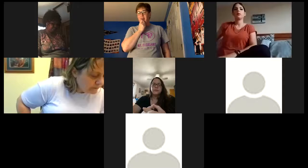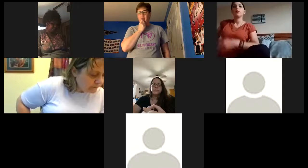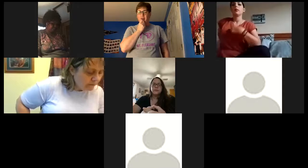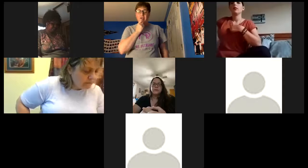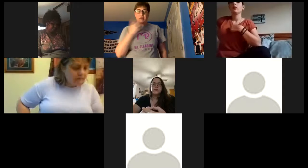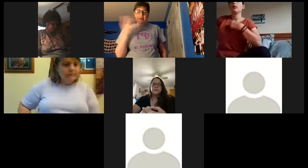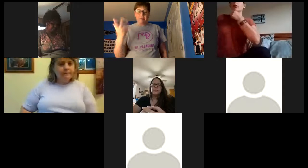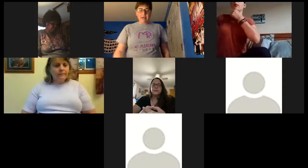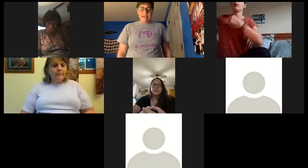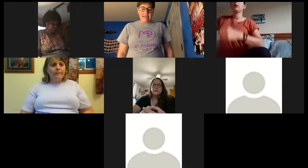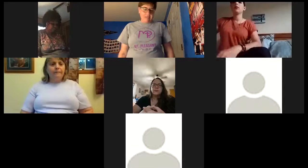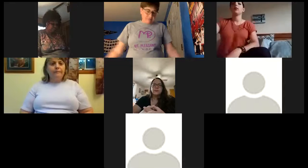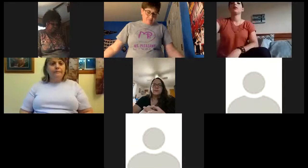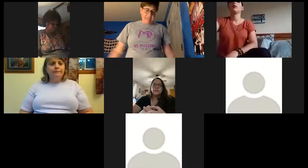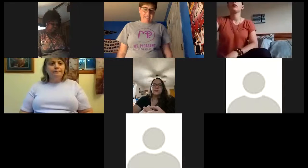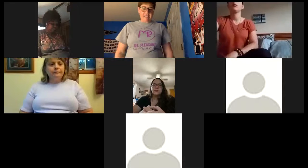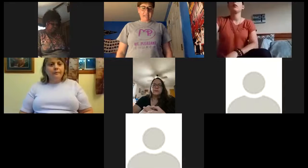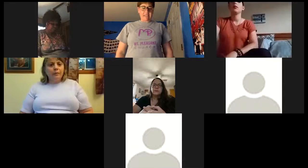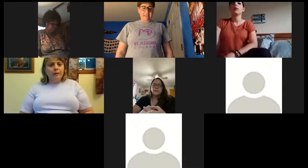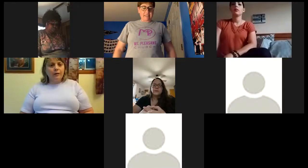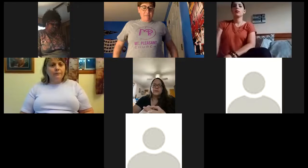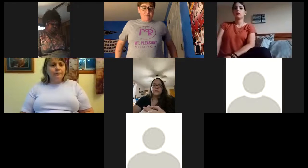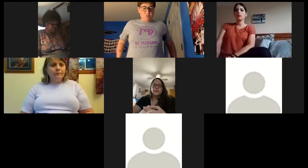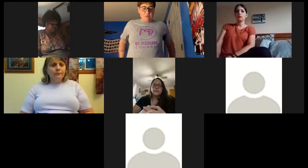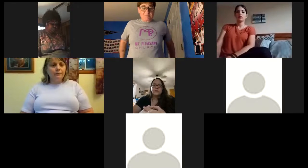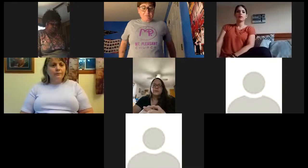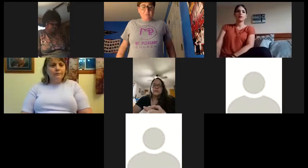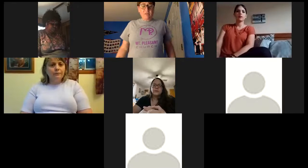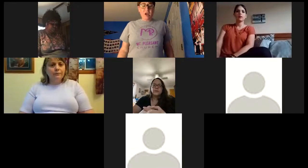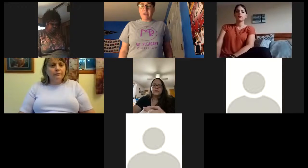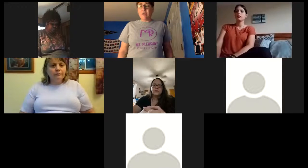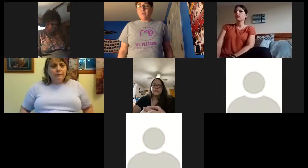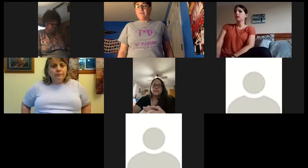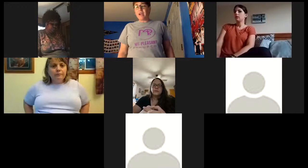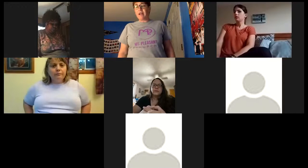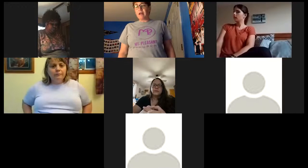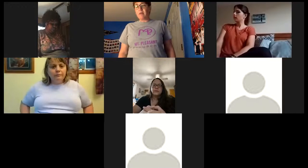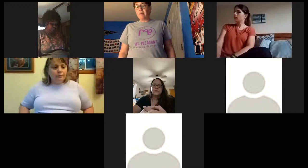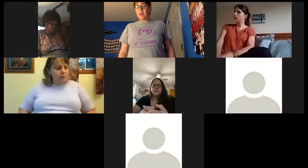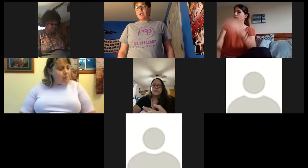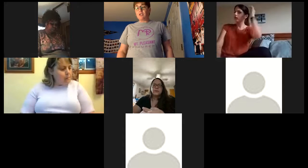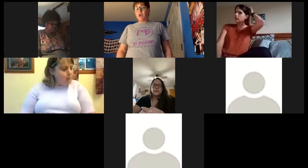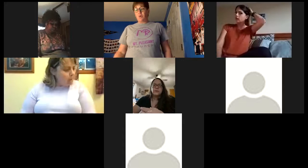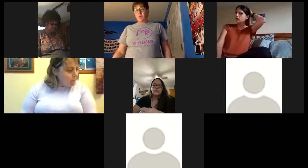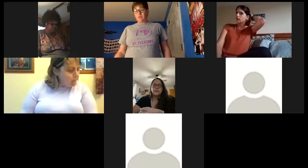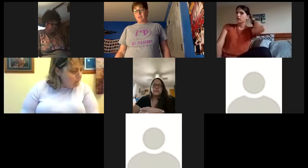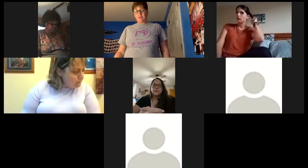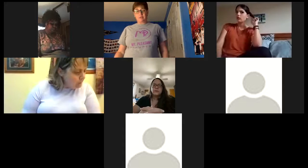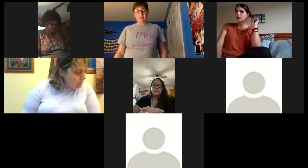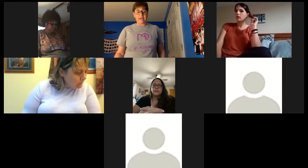about that one. But I guess it's an acceptable one. All right, then we've got